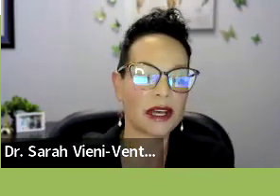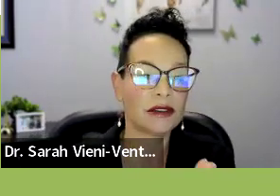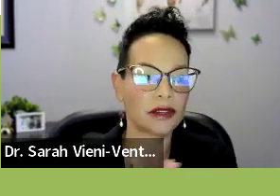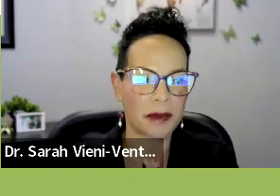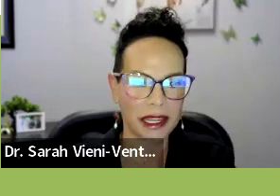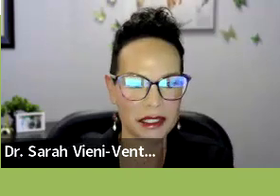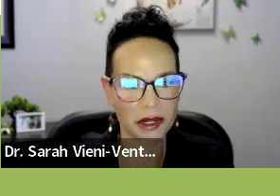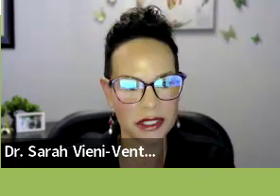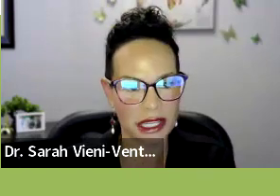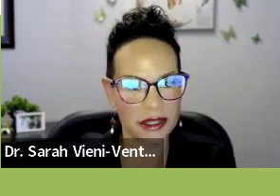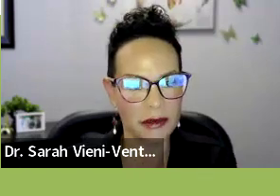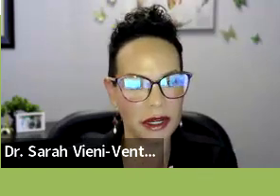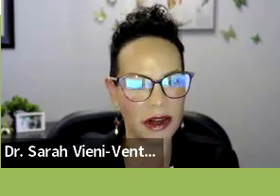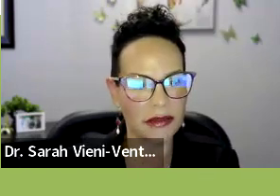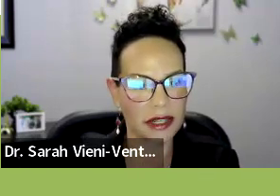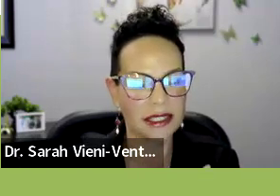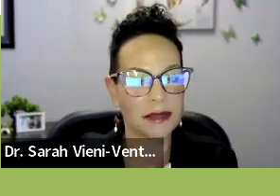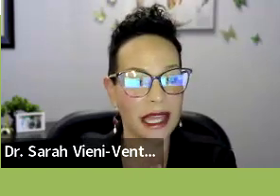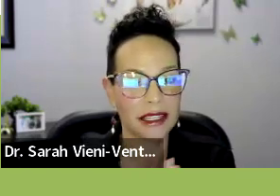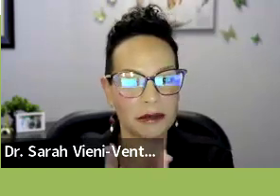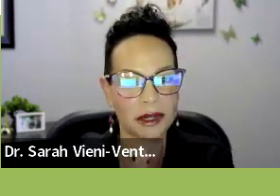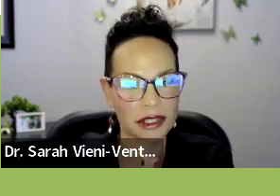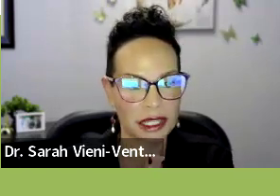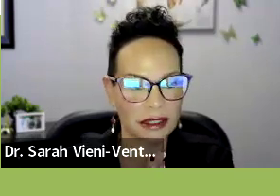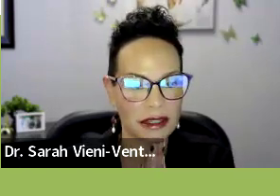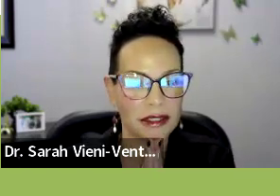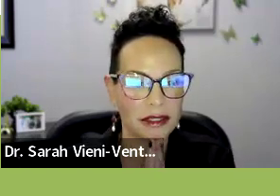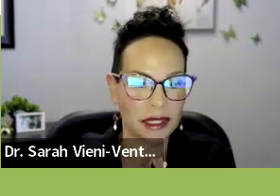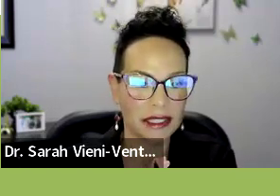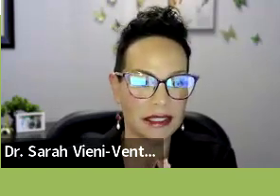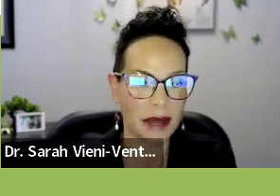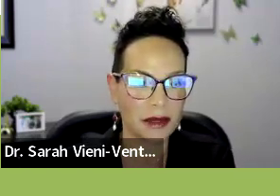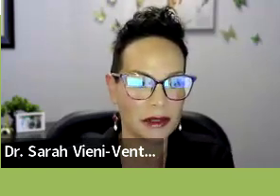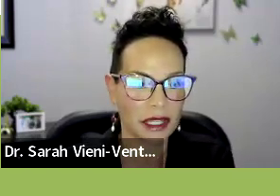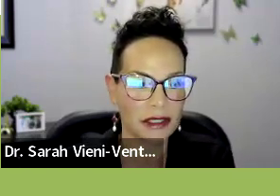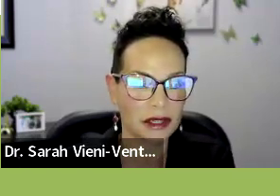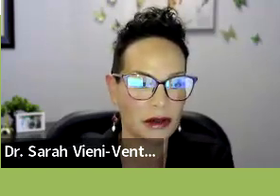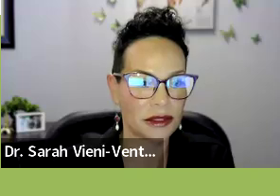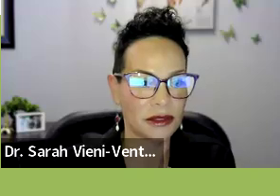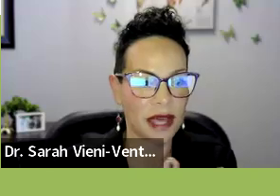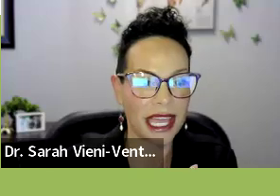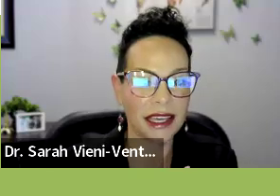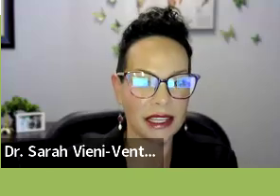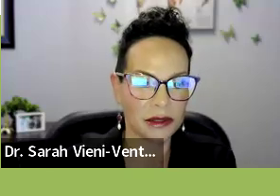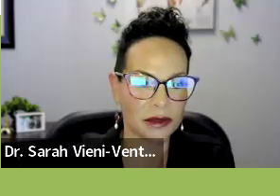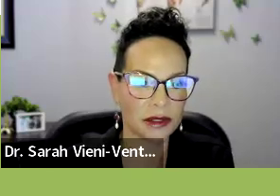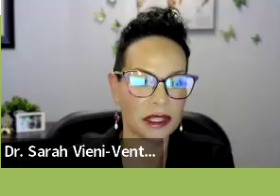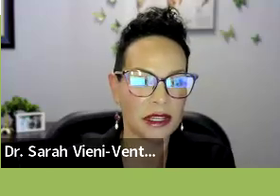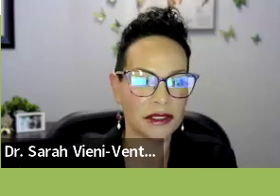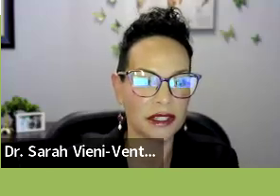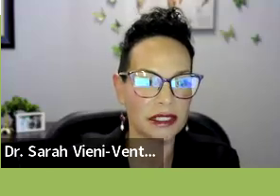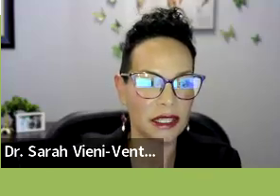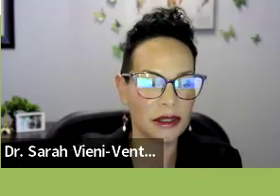So for Spanish immersion, we are offering the Spanish immersion students the opportunity to go to any high